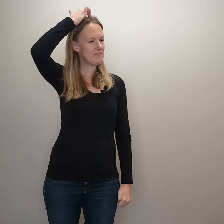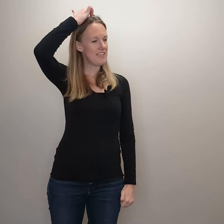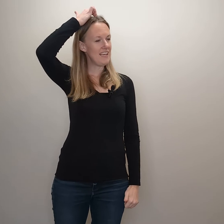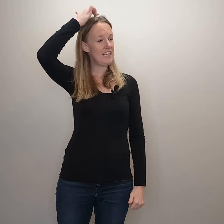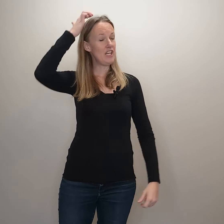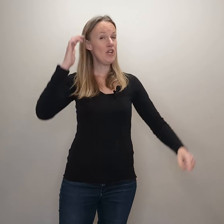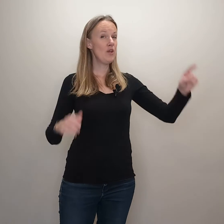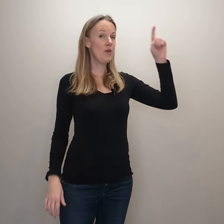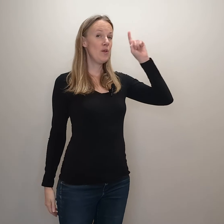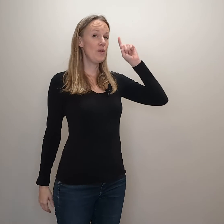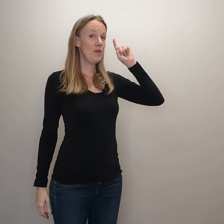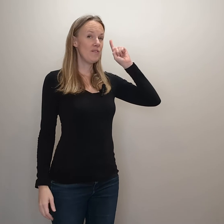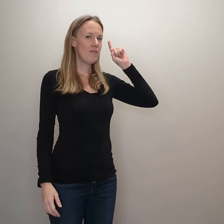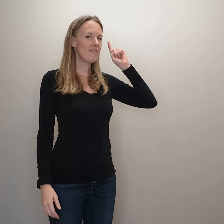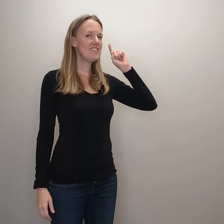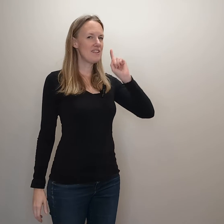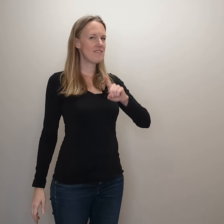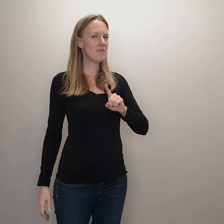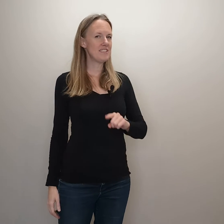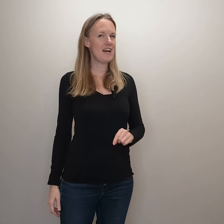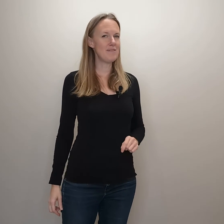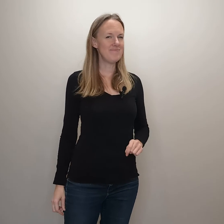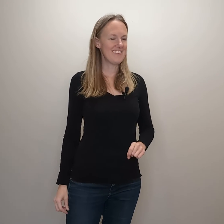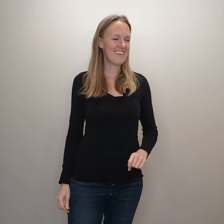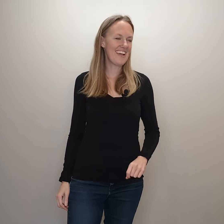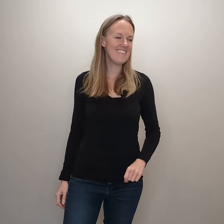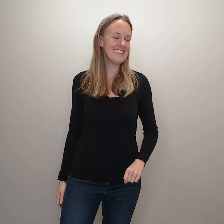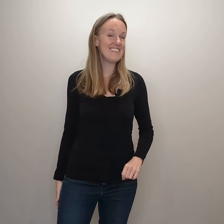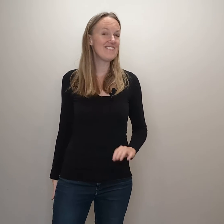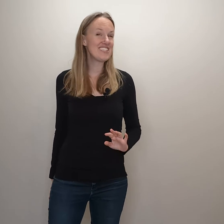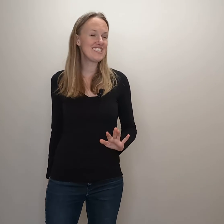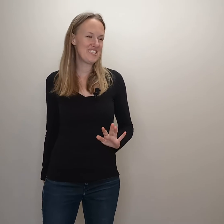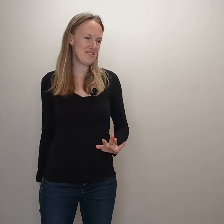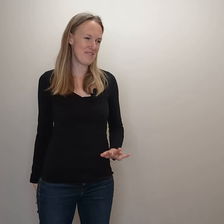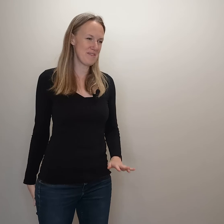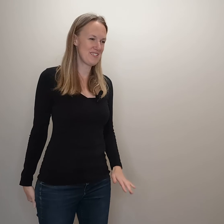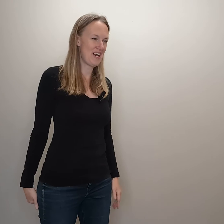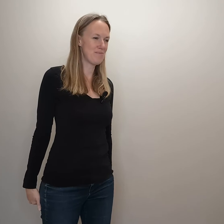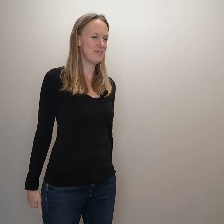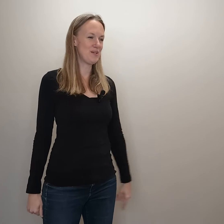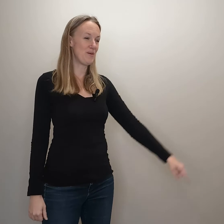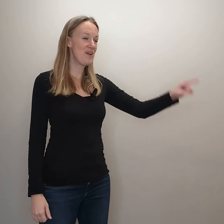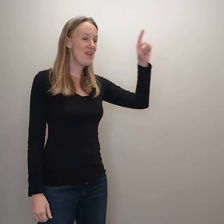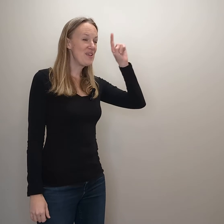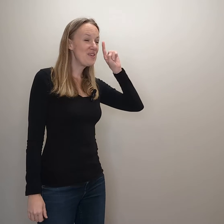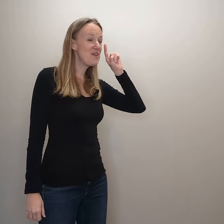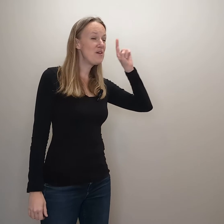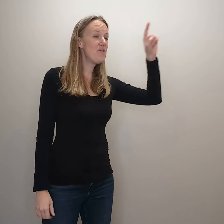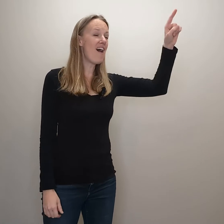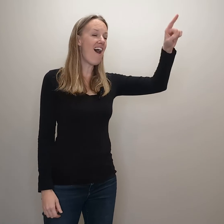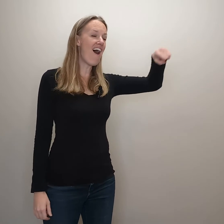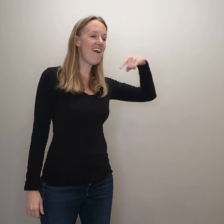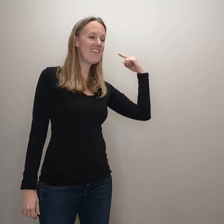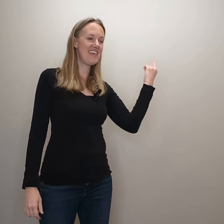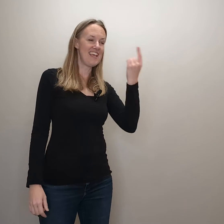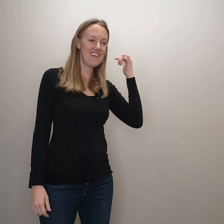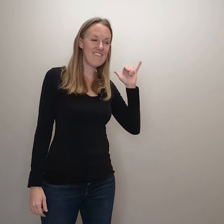And then why don't we do that from the top? Okay, we'll do verse 2 from the top. So you are the